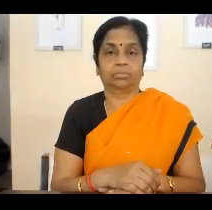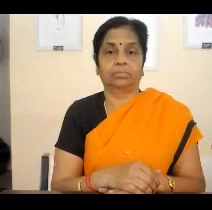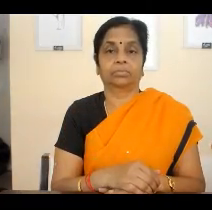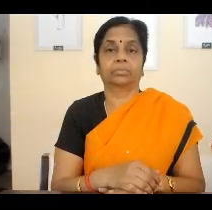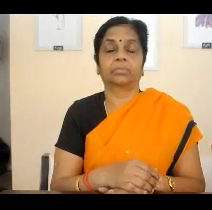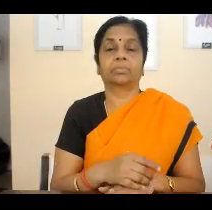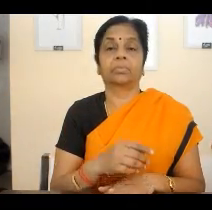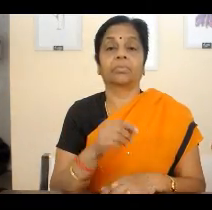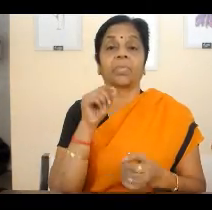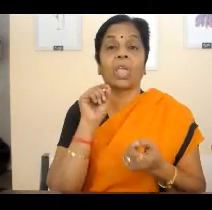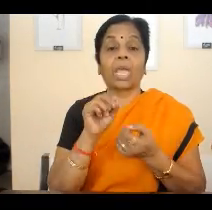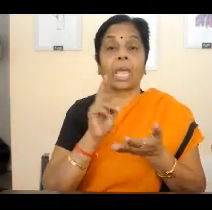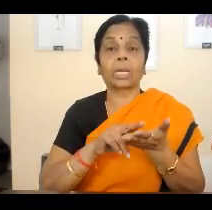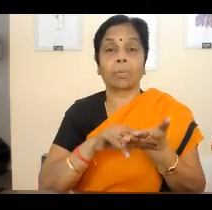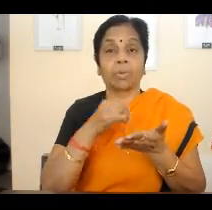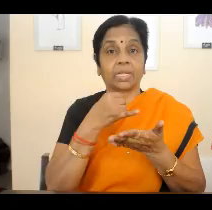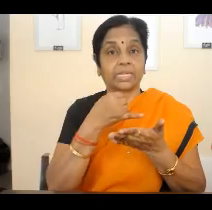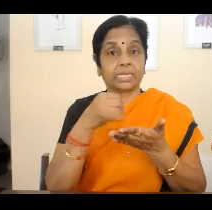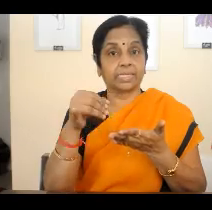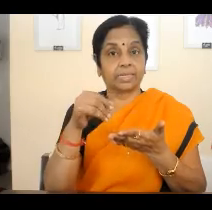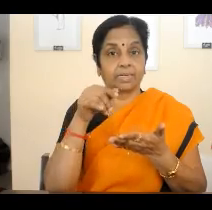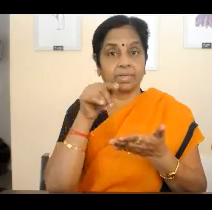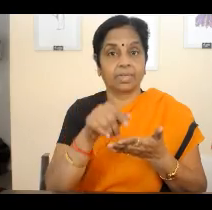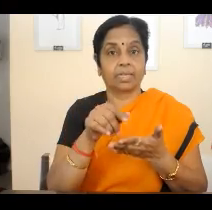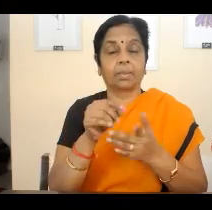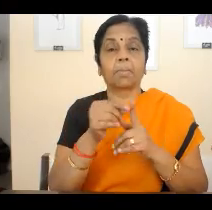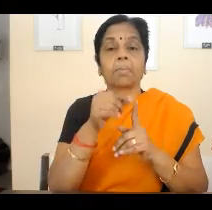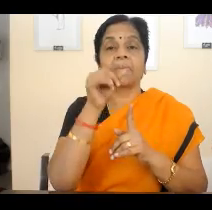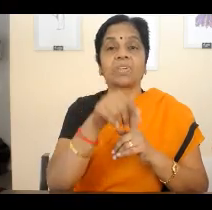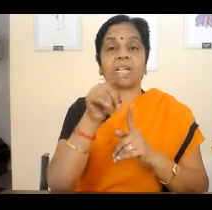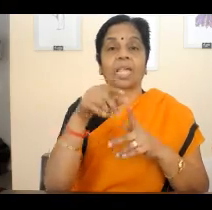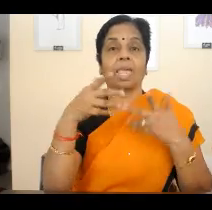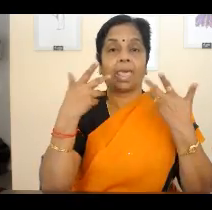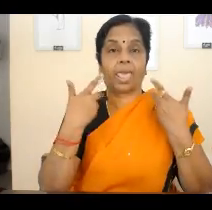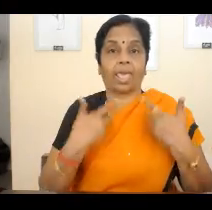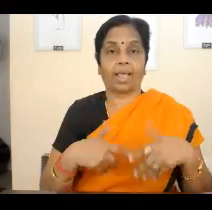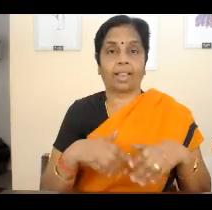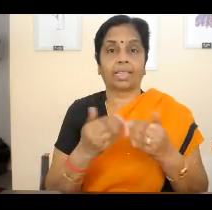Income ceiling should be removed for provision of health care.